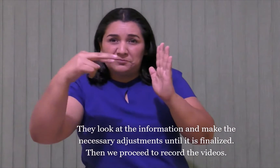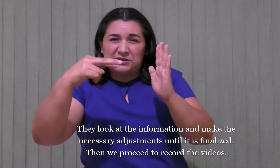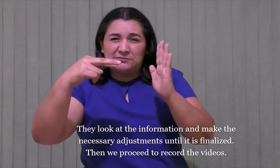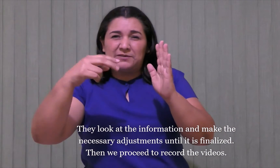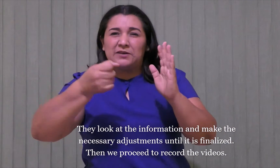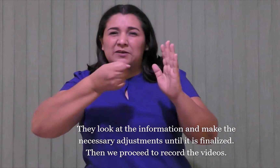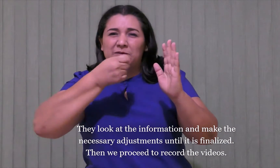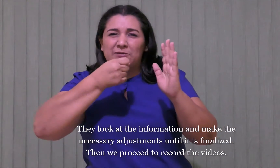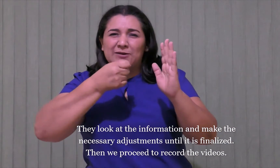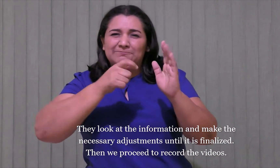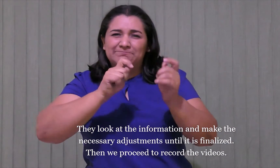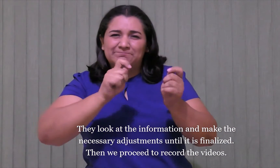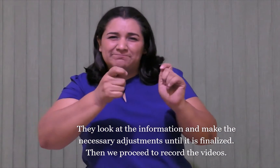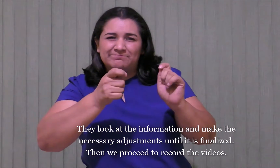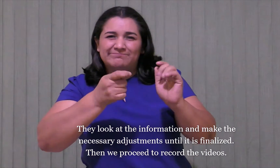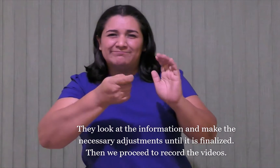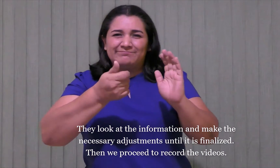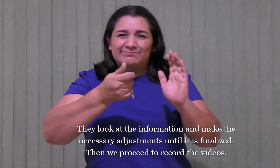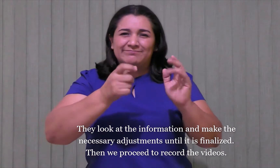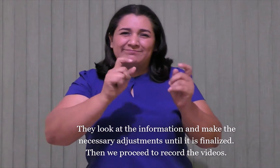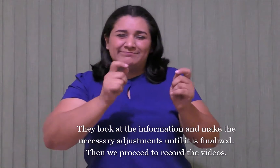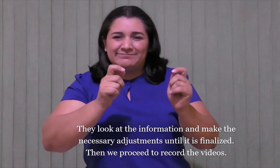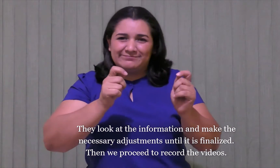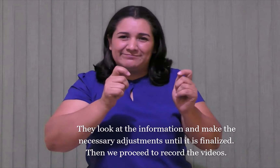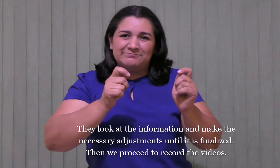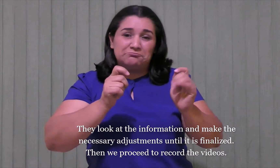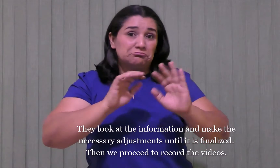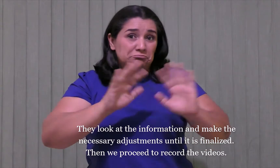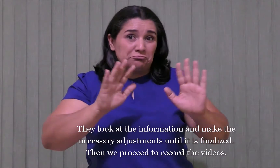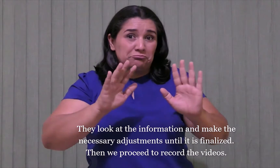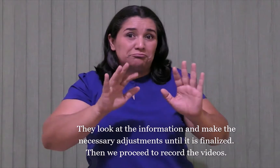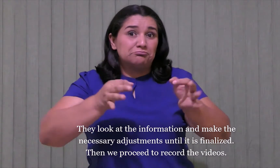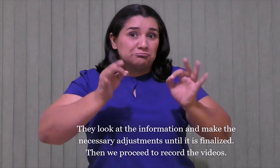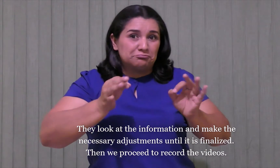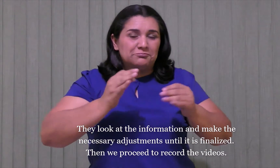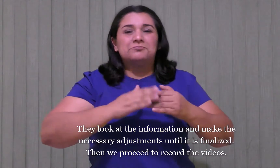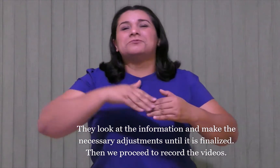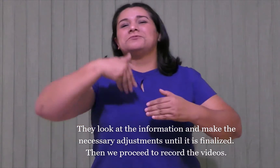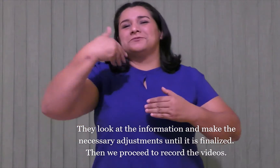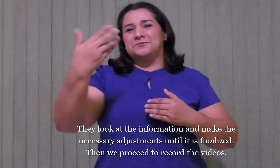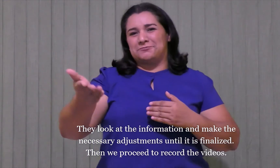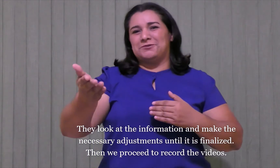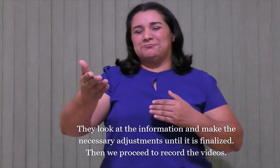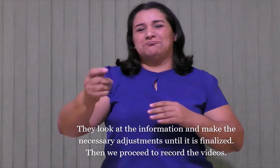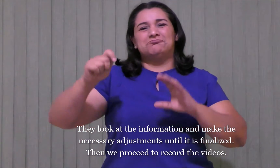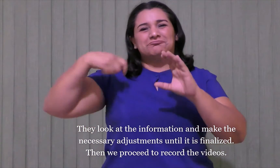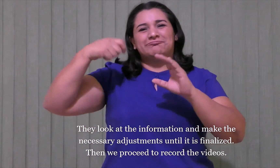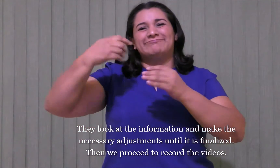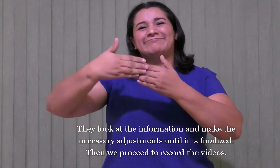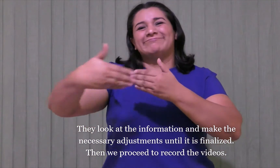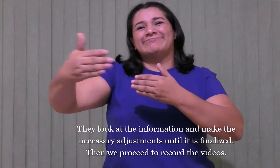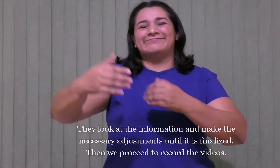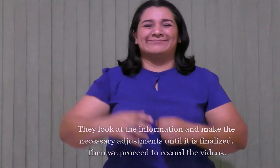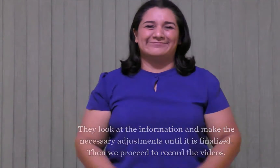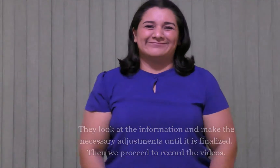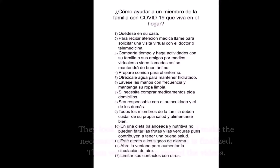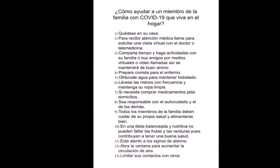They look at the information and make the necessary adjustments until it's finalized. Then we proceed to record